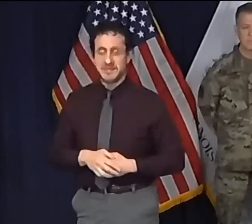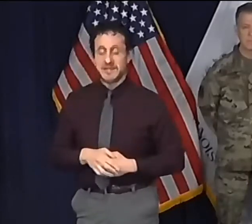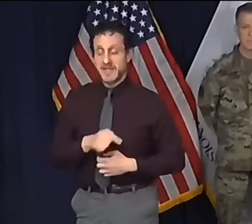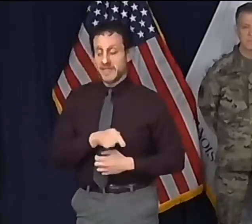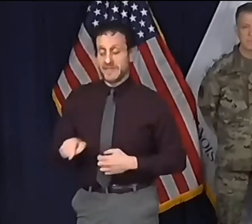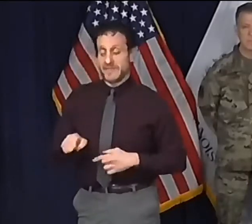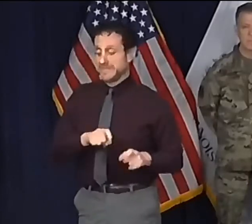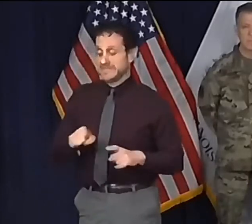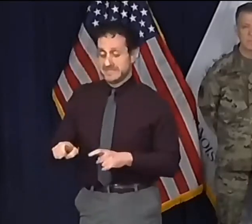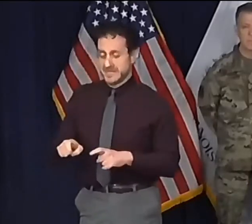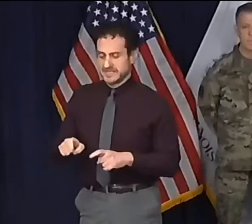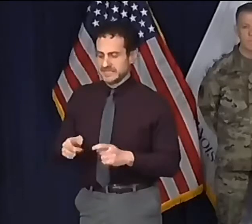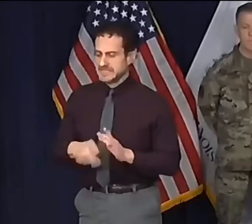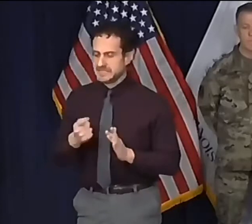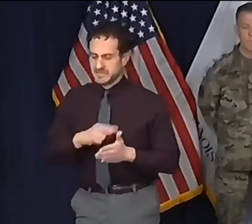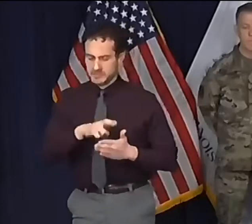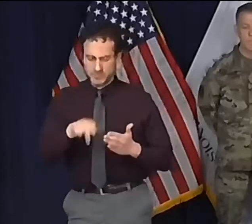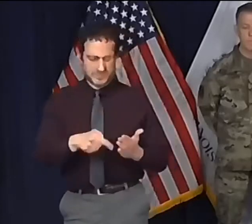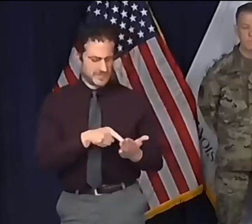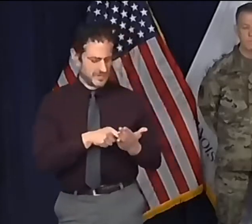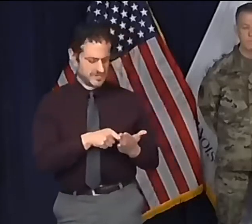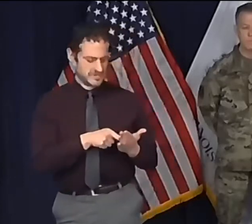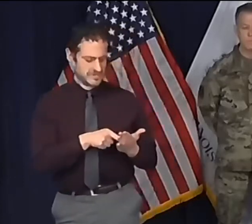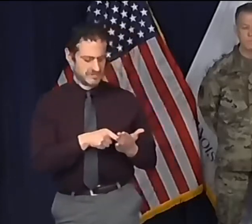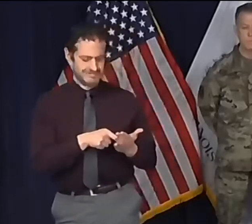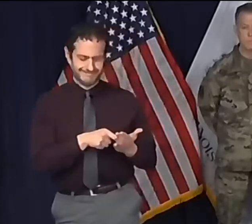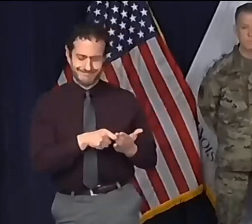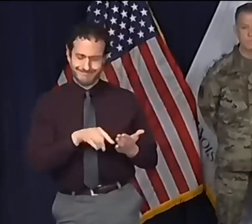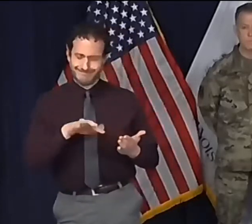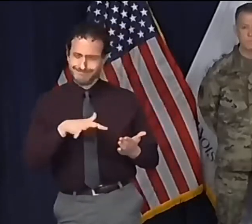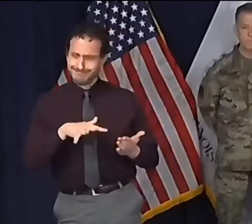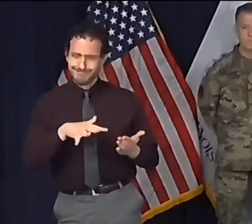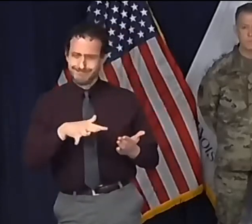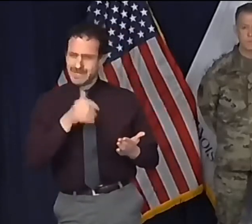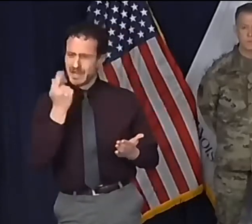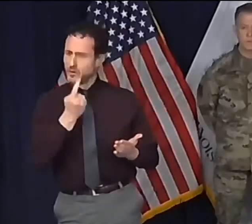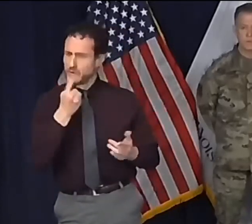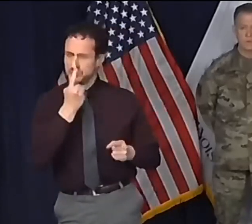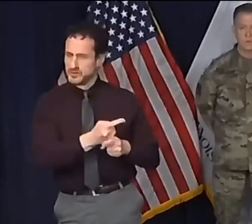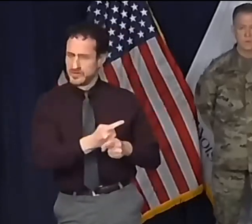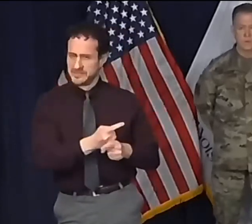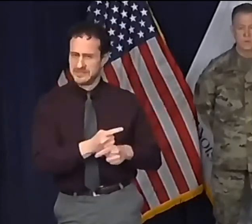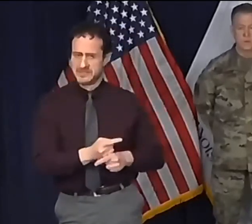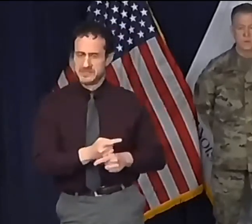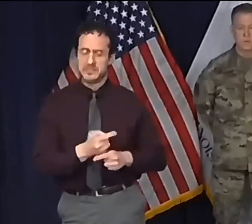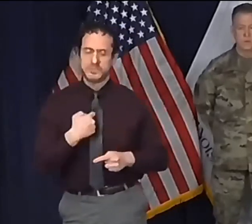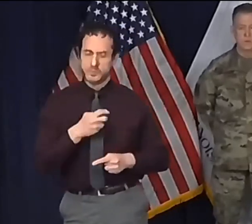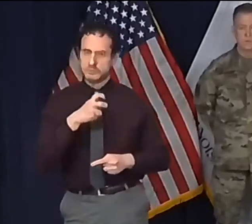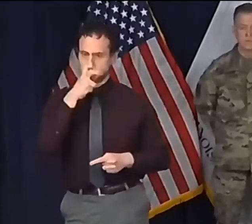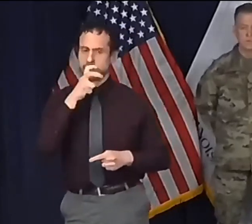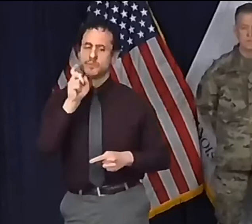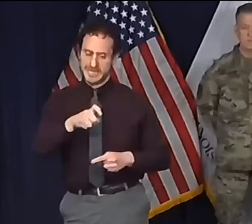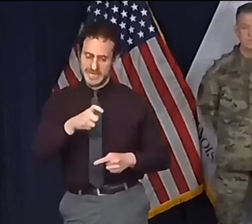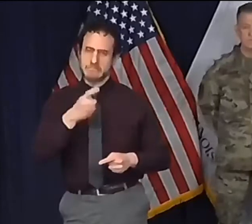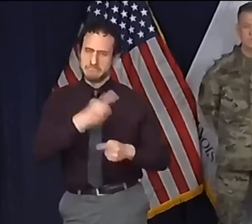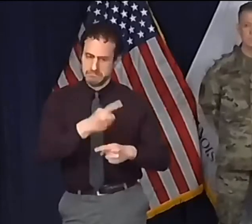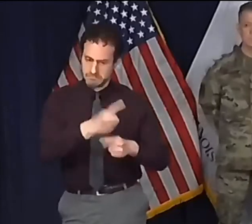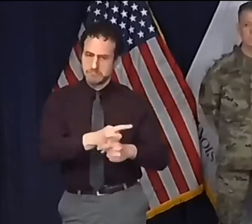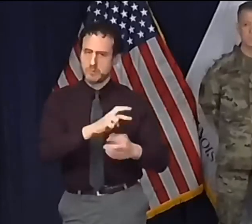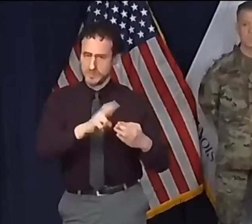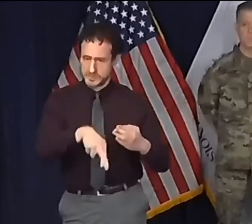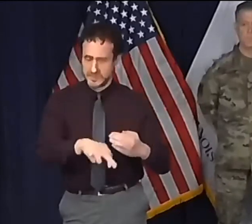producing valid results in a way that meets our exacting standards. I am as impatient as the rest of you